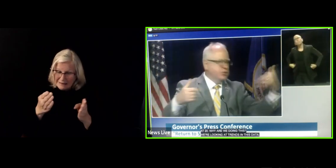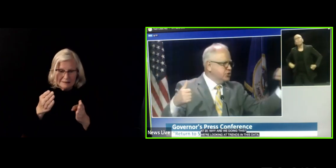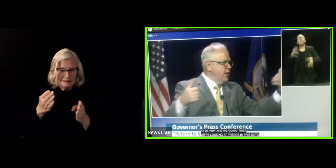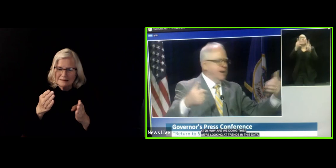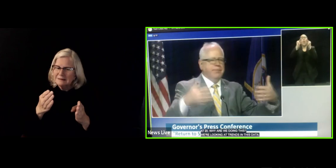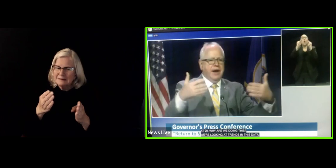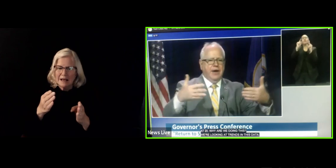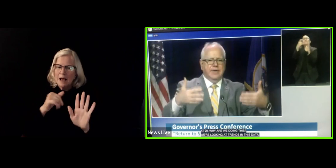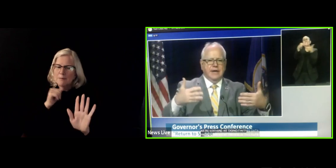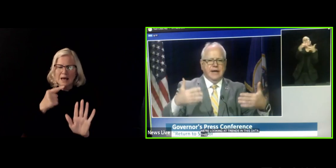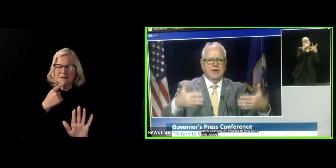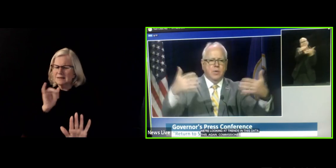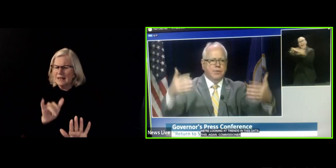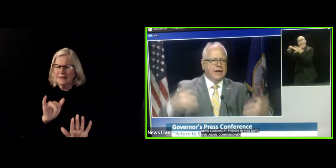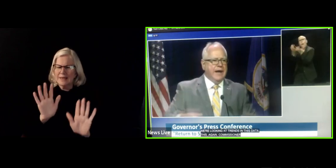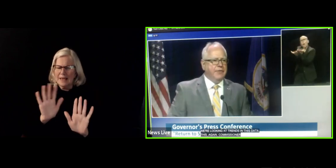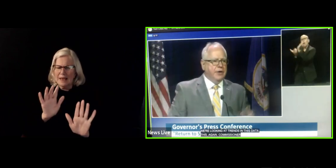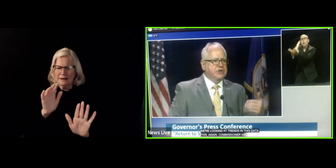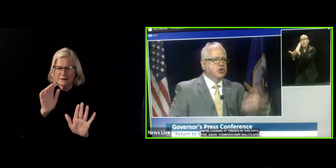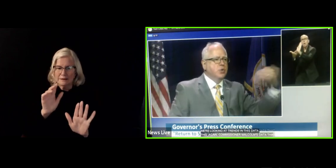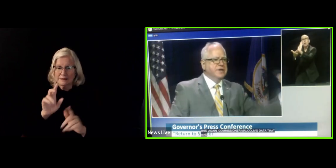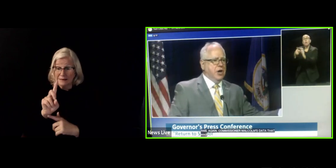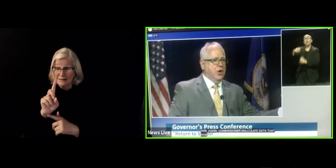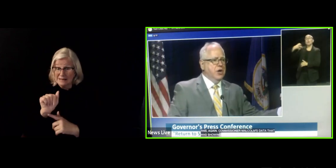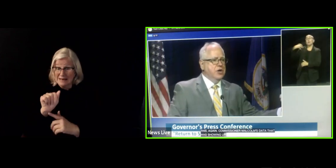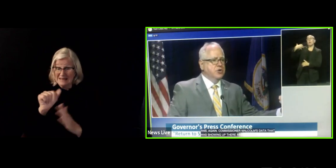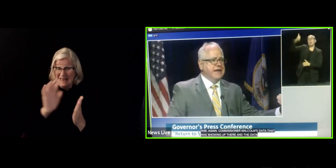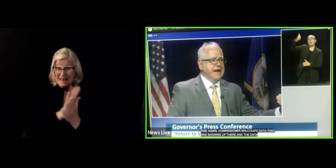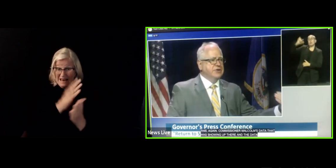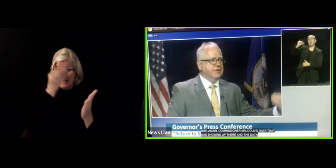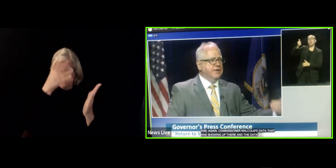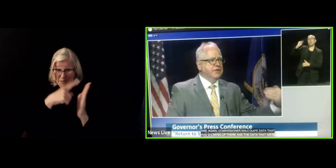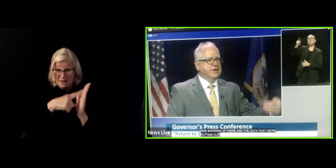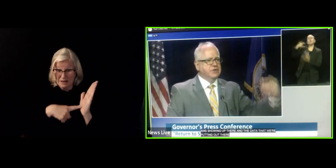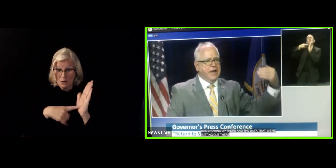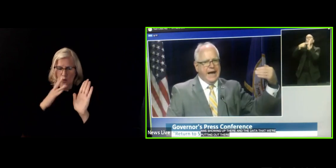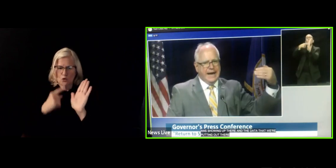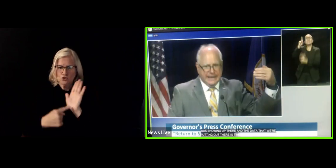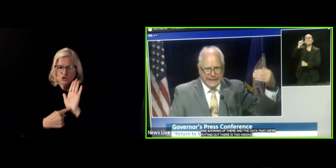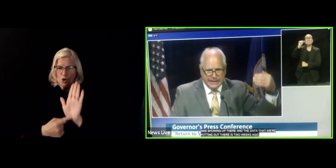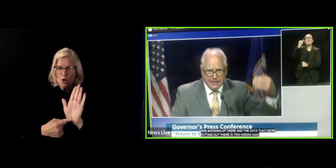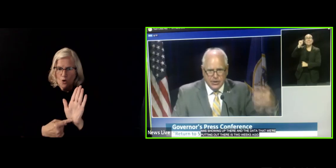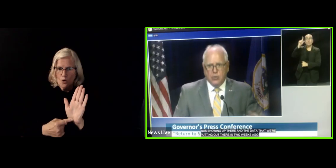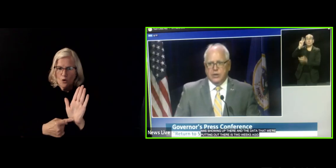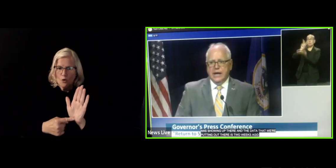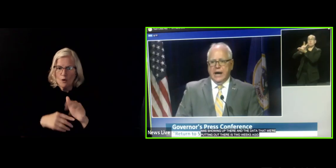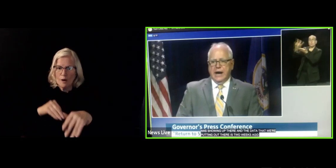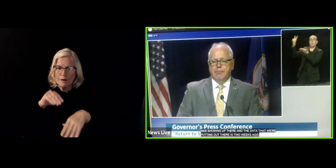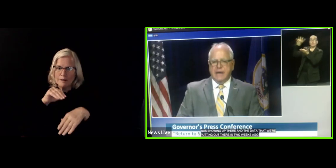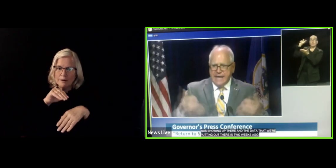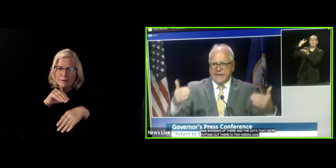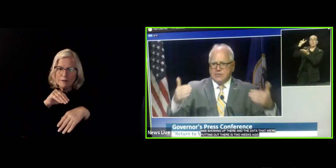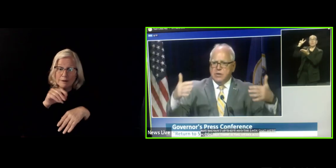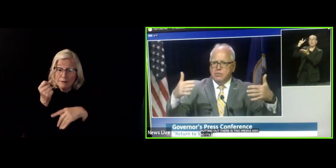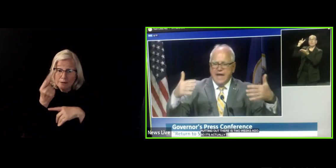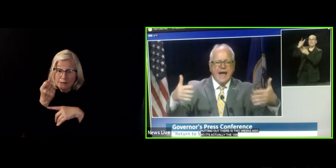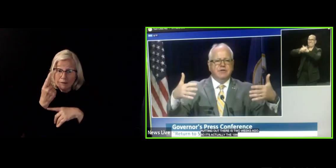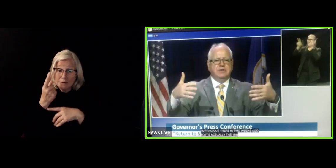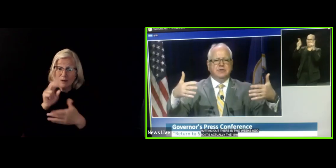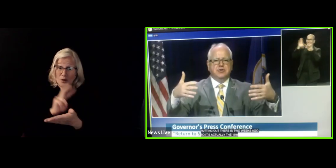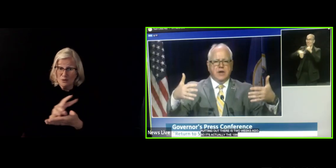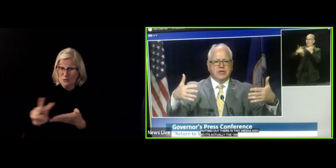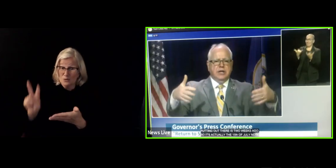was showing up there and the data that we're putting out there is 2 weeks ago. So it's actually the 15th of July note. But yes, they have